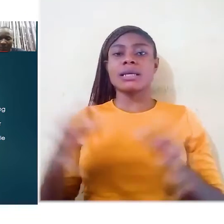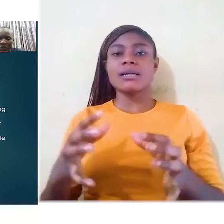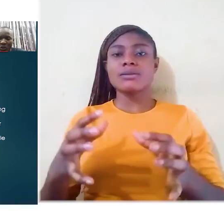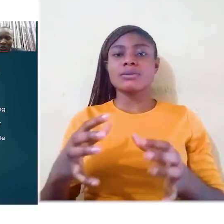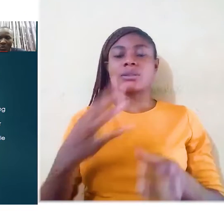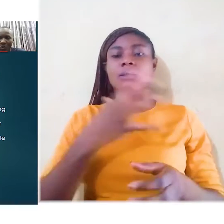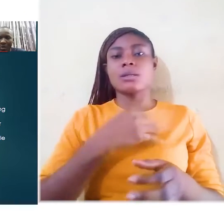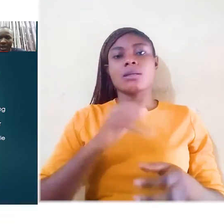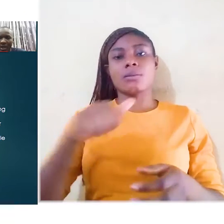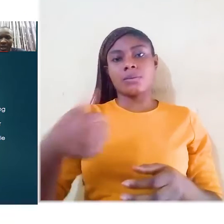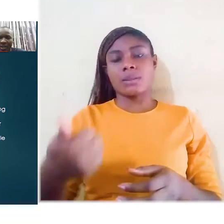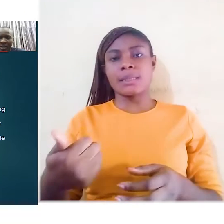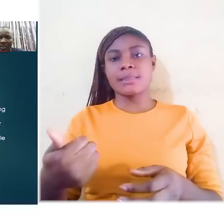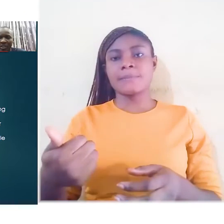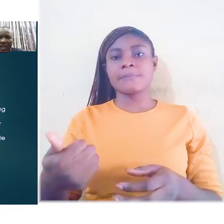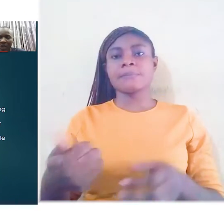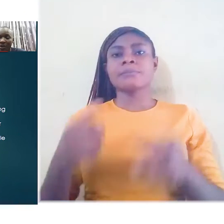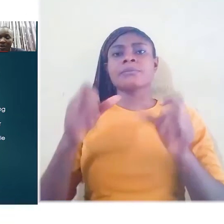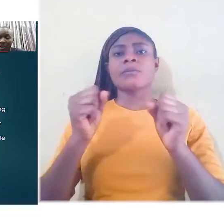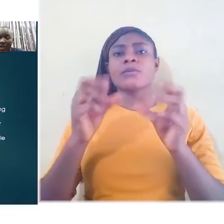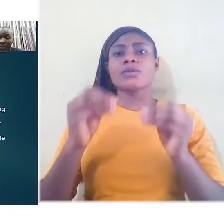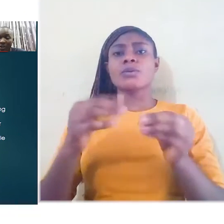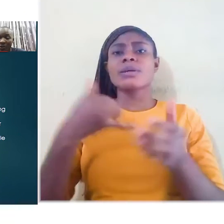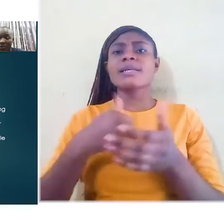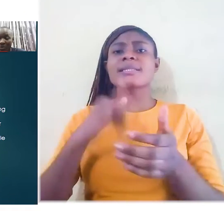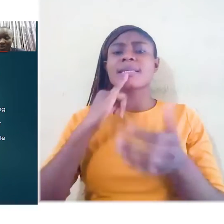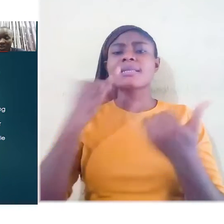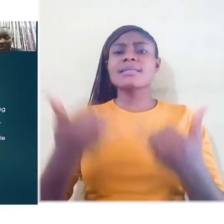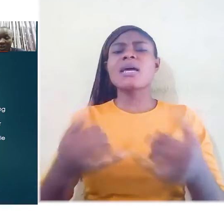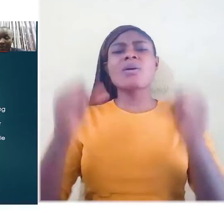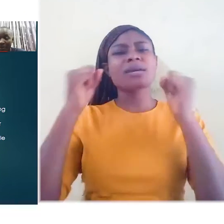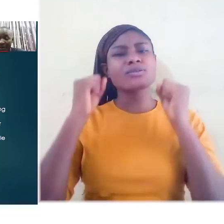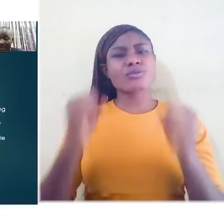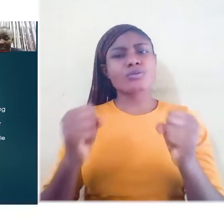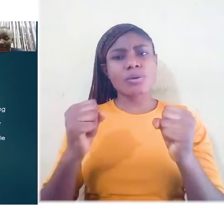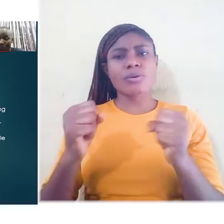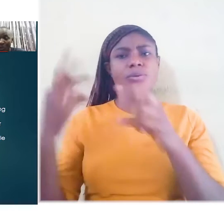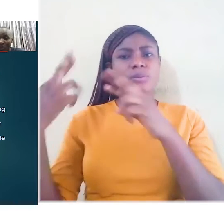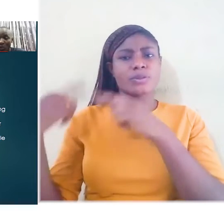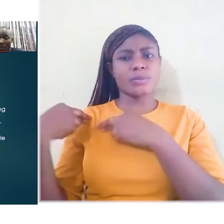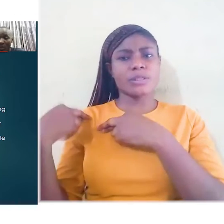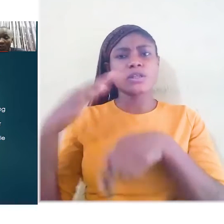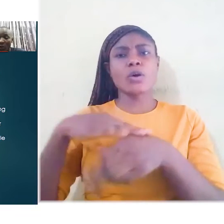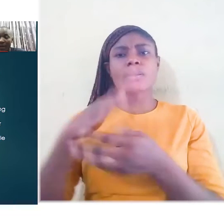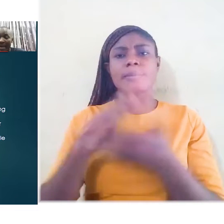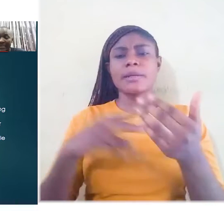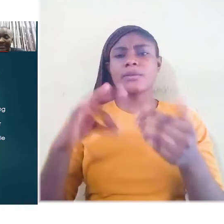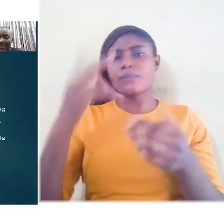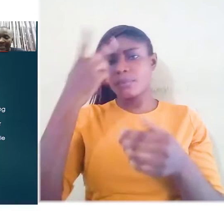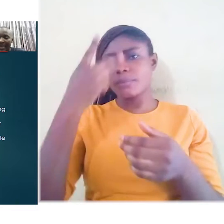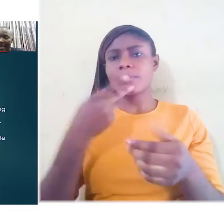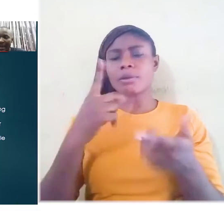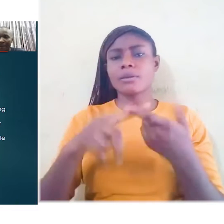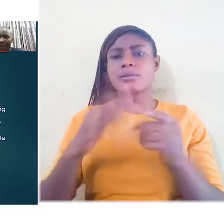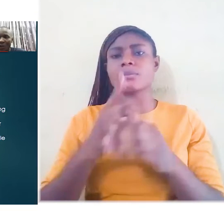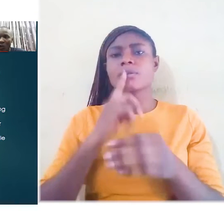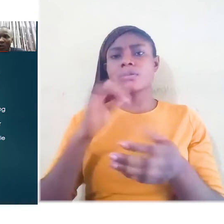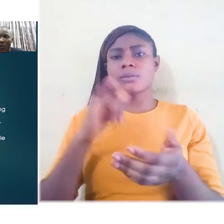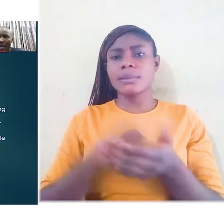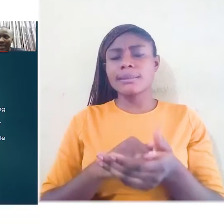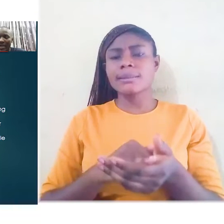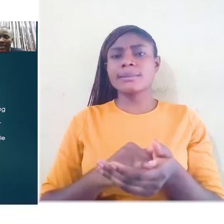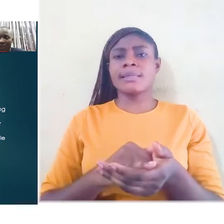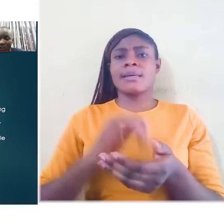rest. So it is now a strong responsibility on the parents to ensure that they